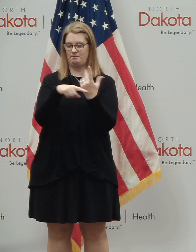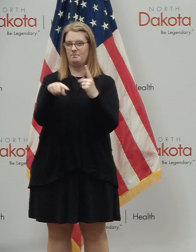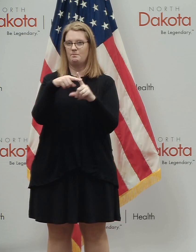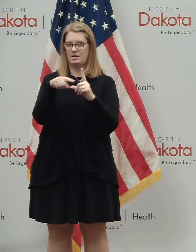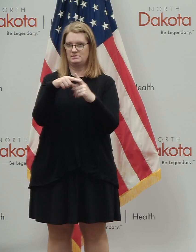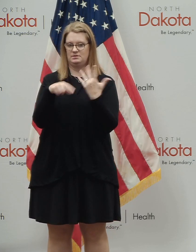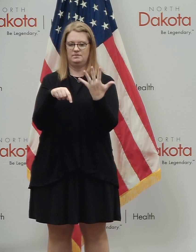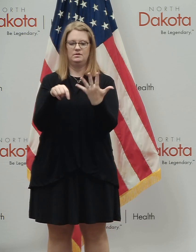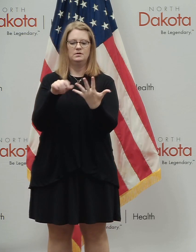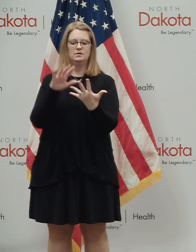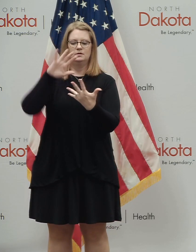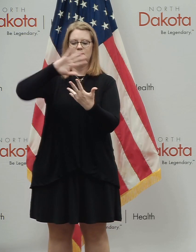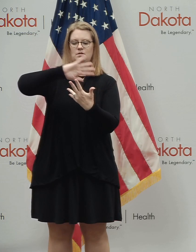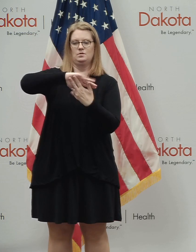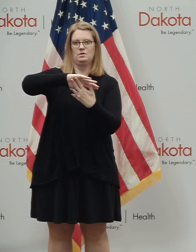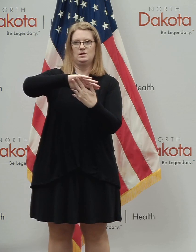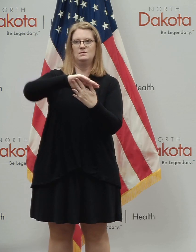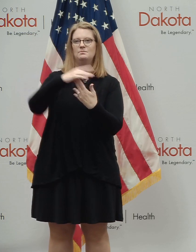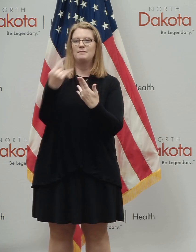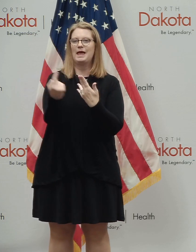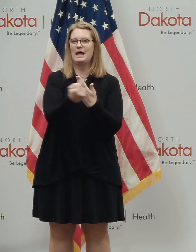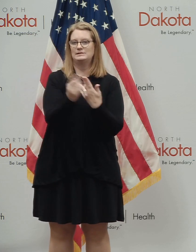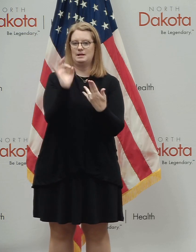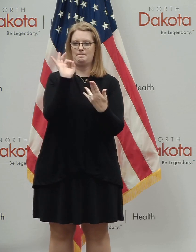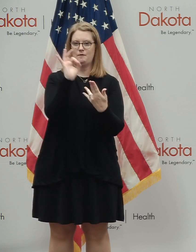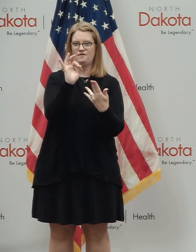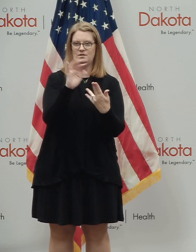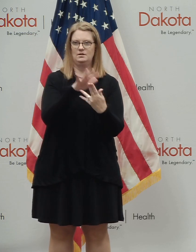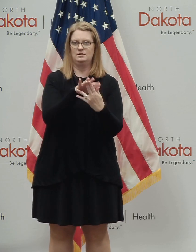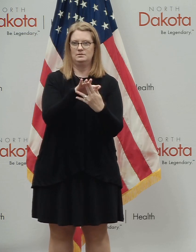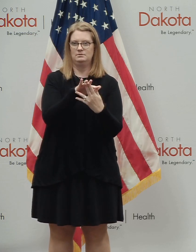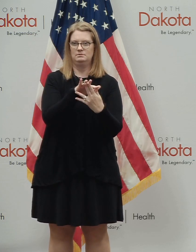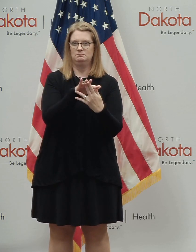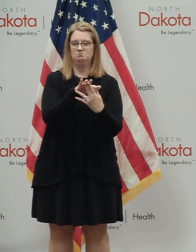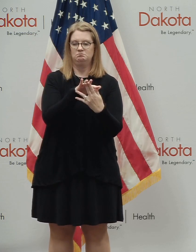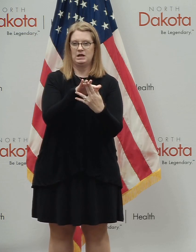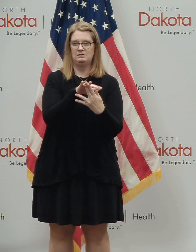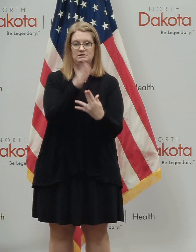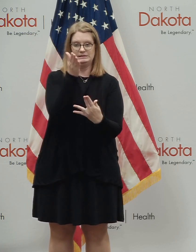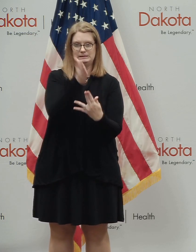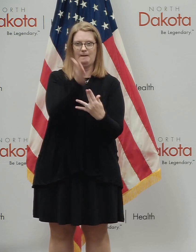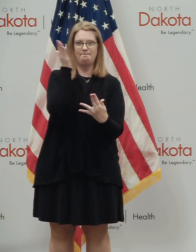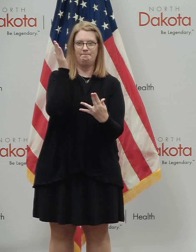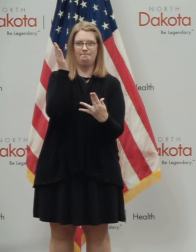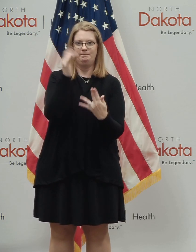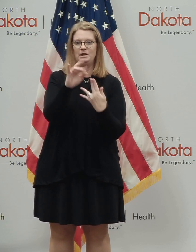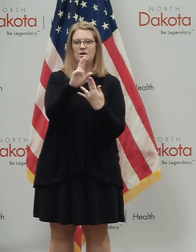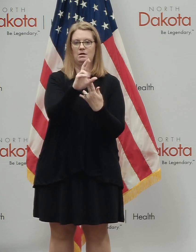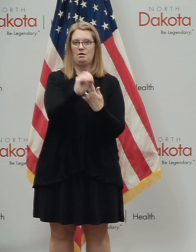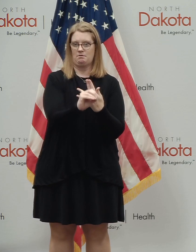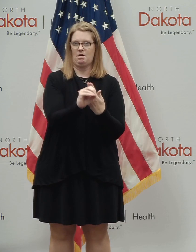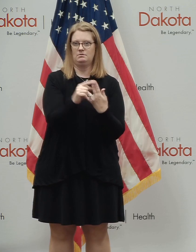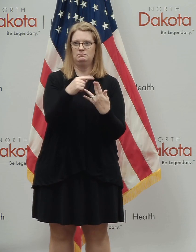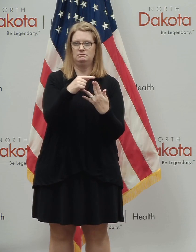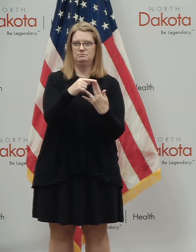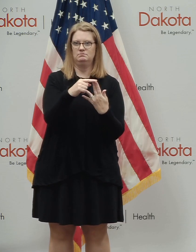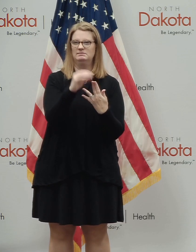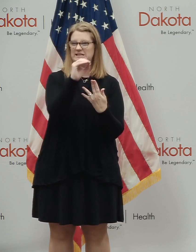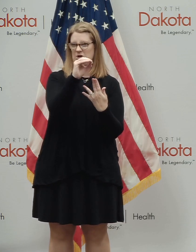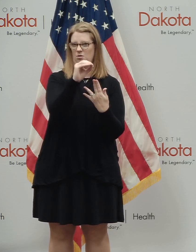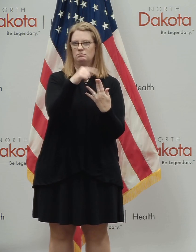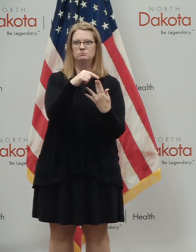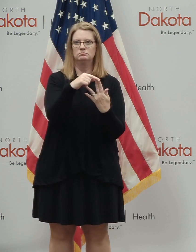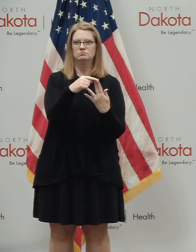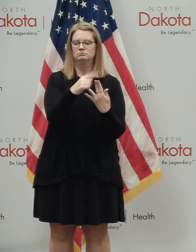those may isolate perfectly and not give it to anyone. So there's they have zero transmission. They're,